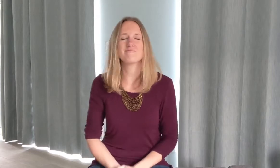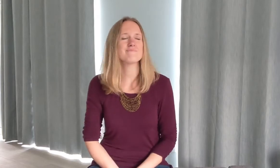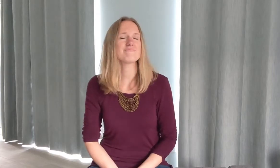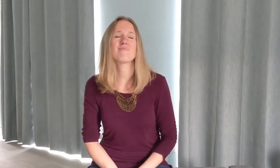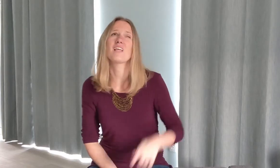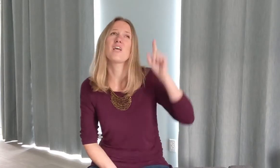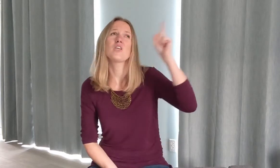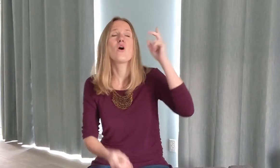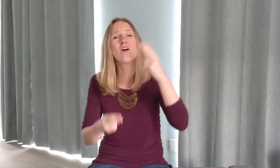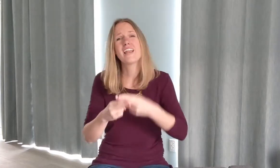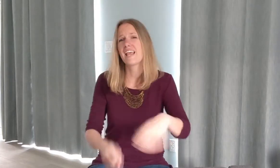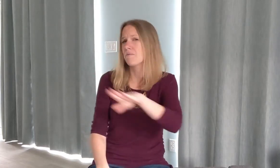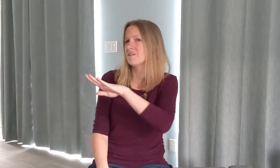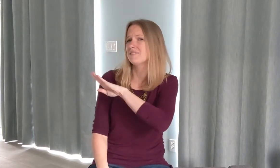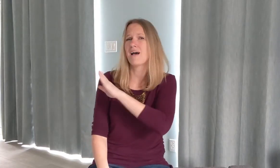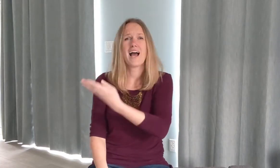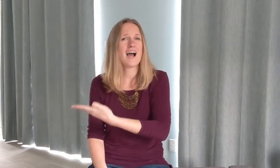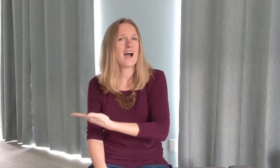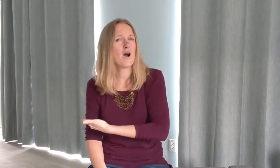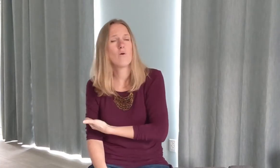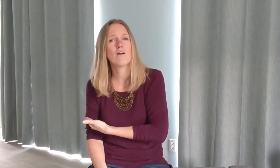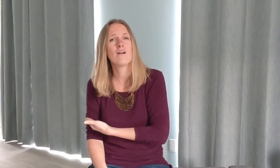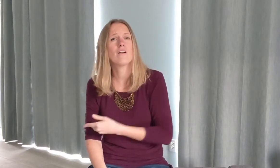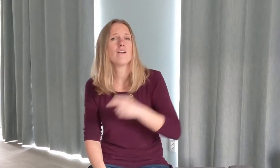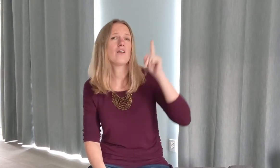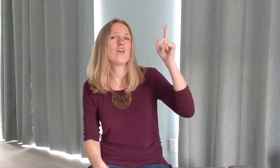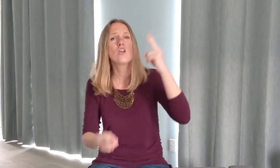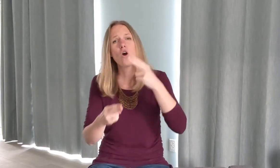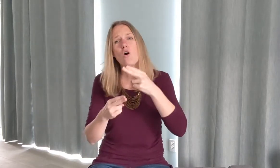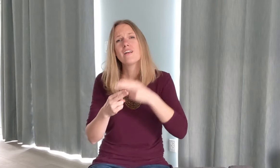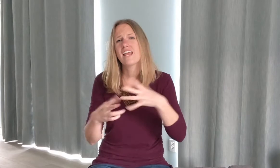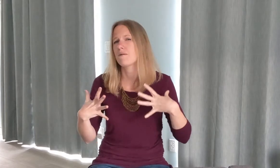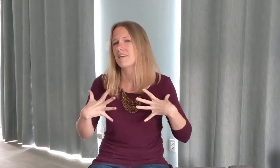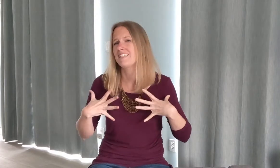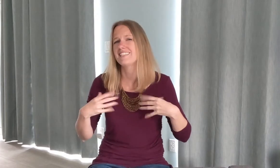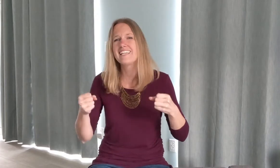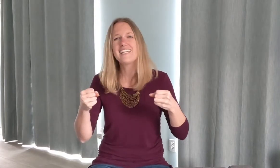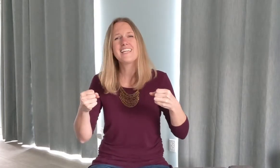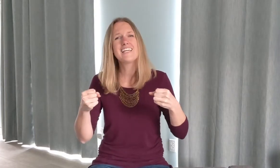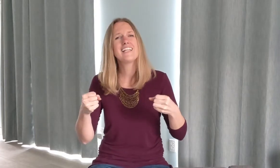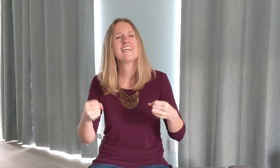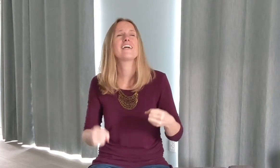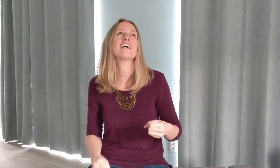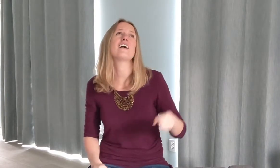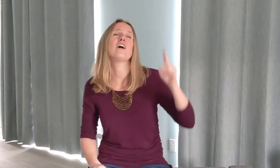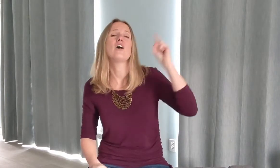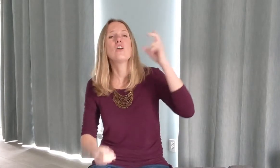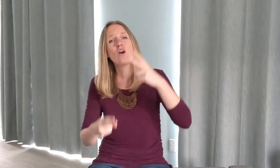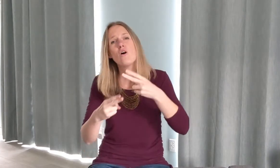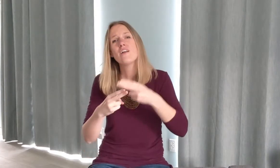Your name is power Your name is healing Your